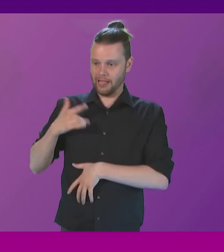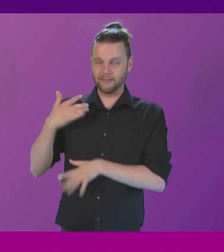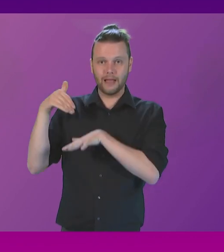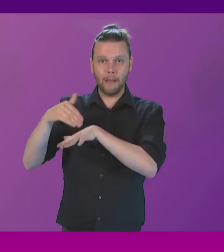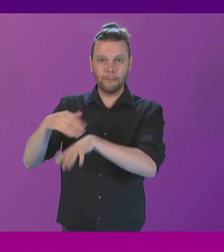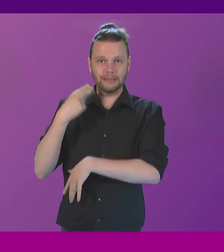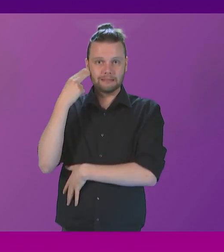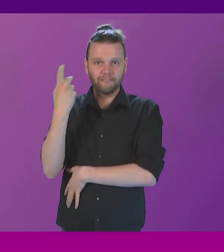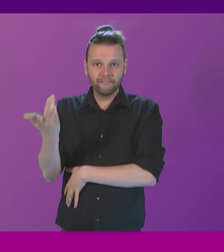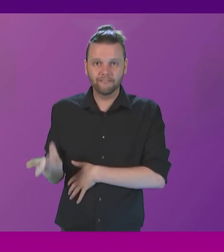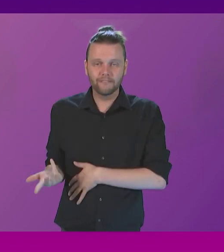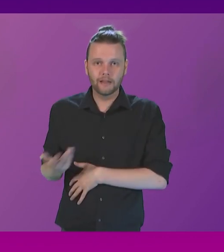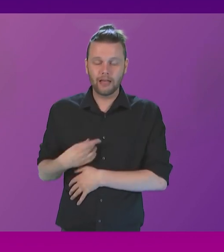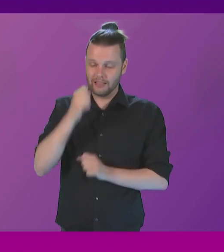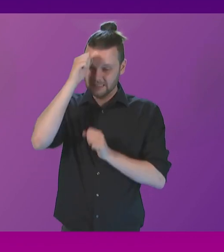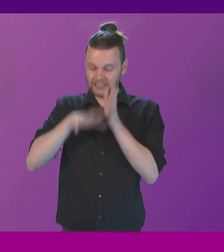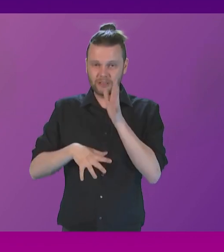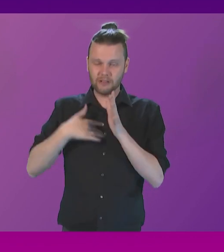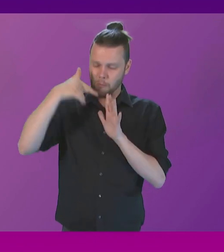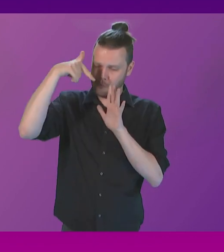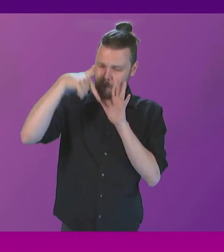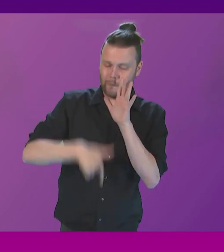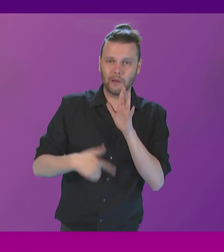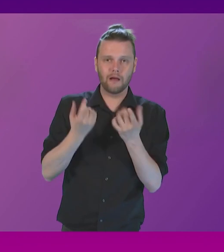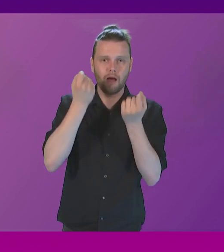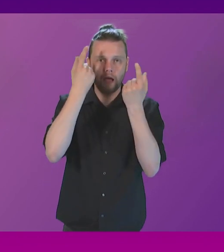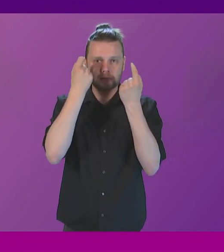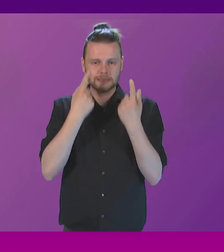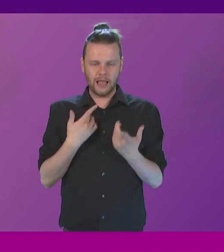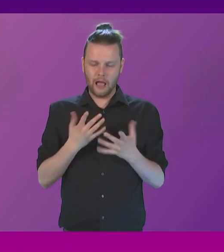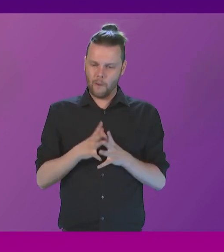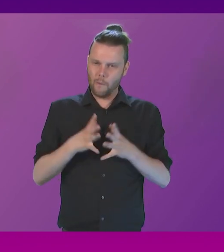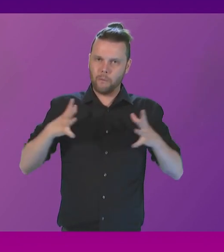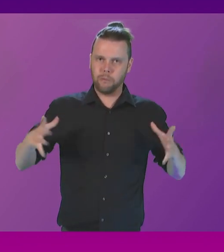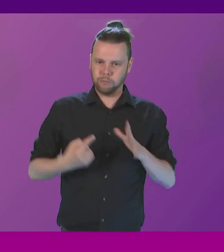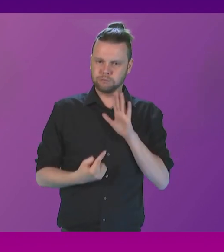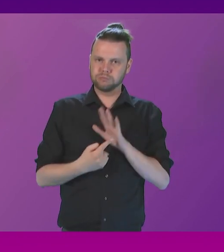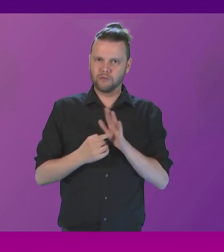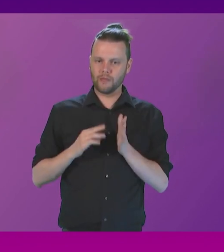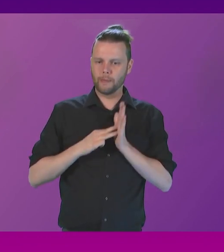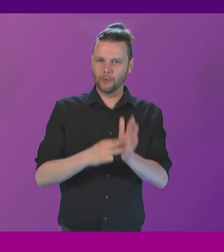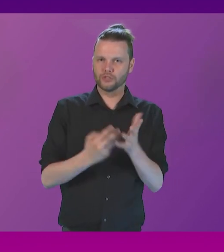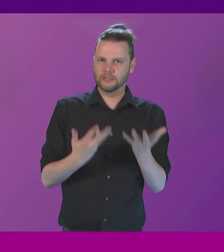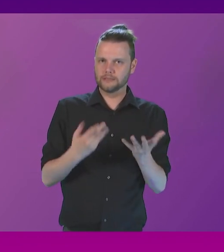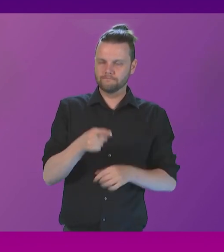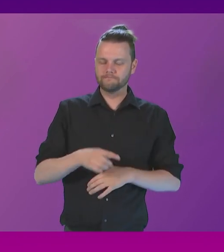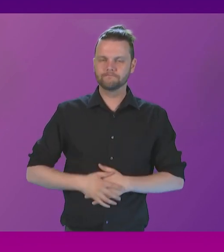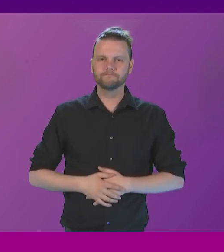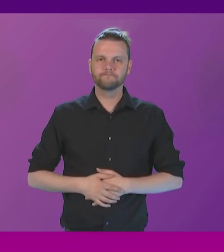by deafness. These experiences have deepened my understanding of the immense significance of the motion before us today.